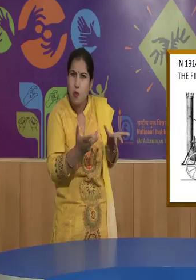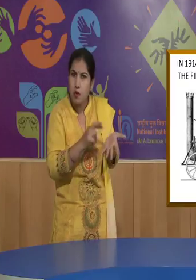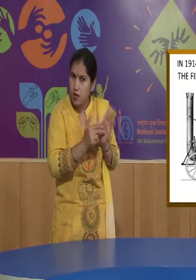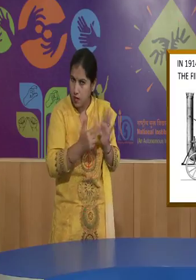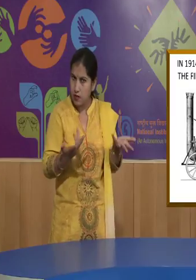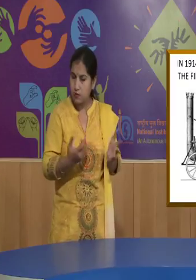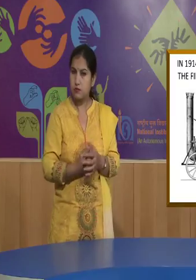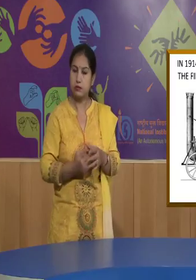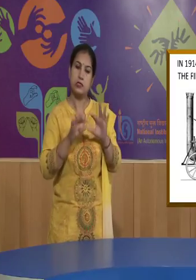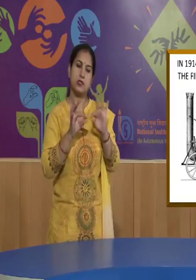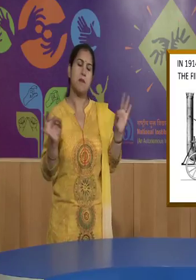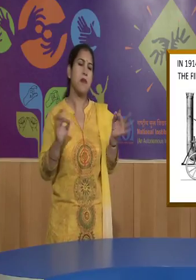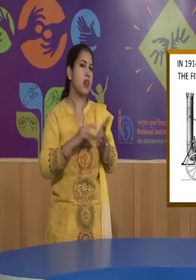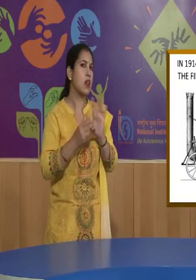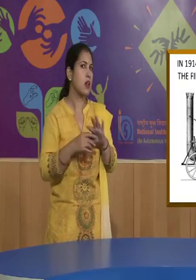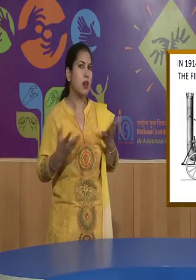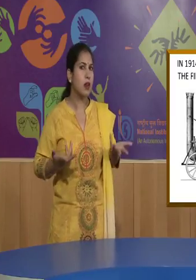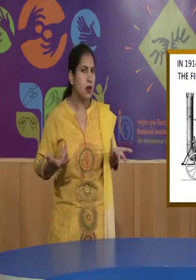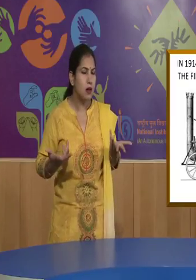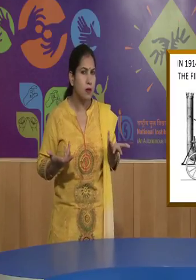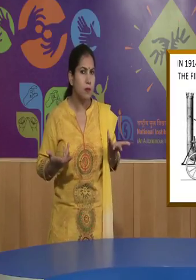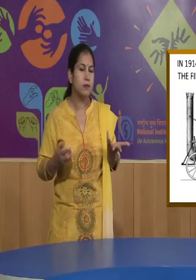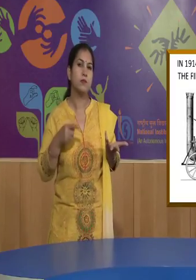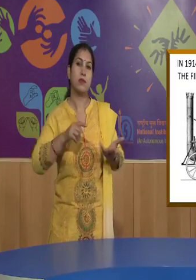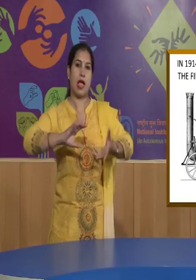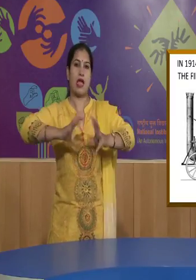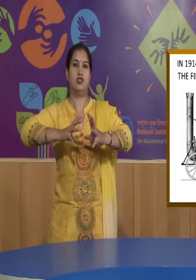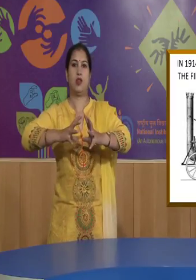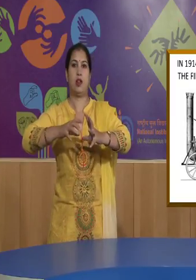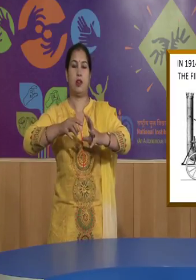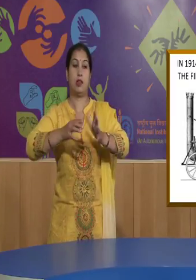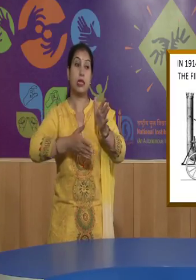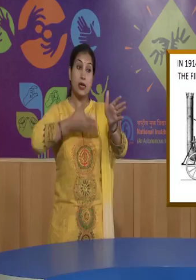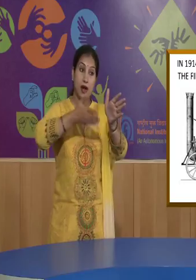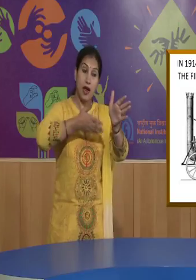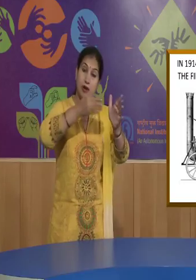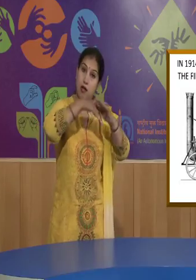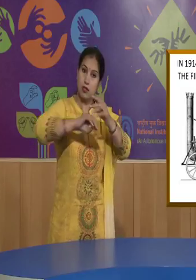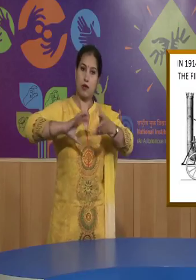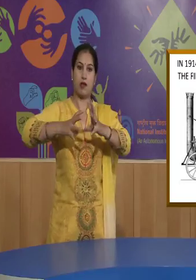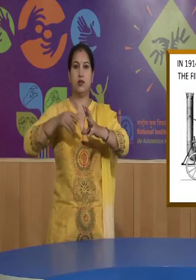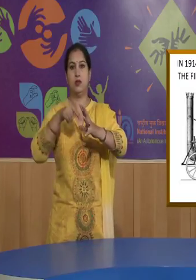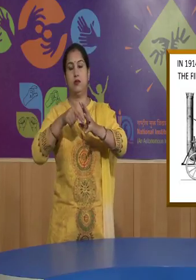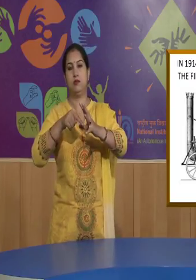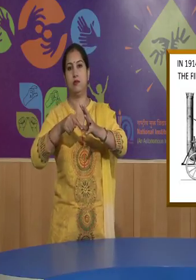Simply speaking, a locomotive is the engine of a train that pulls the rail